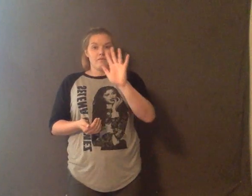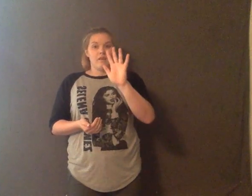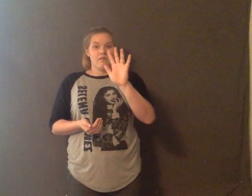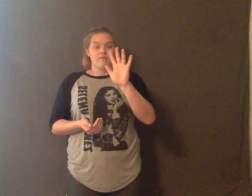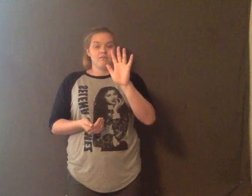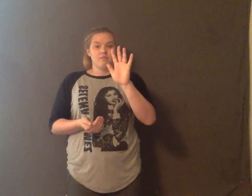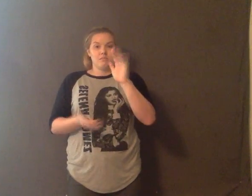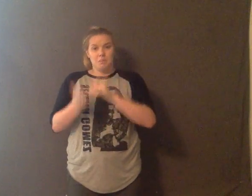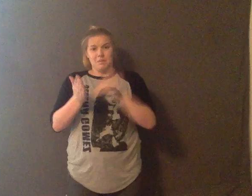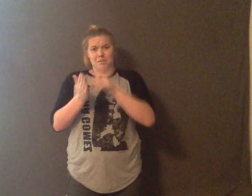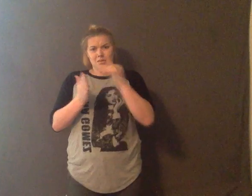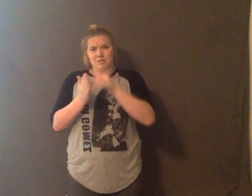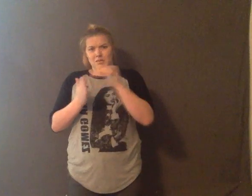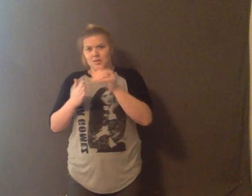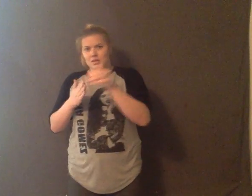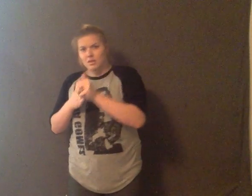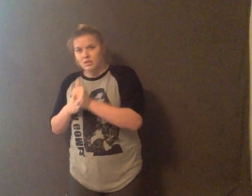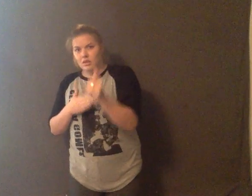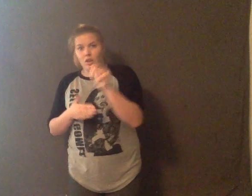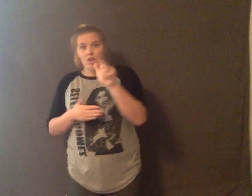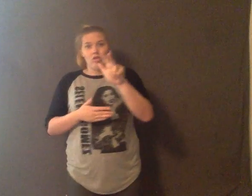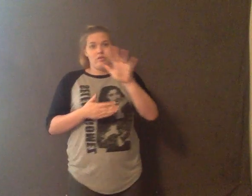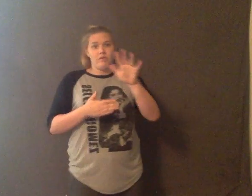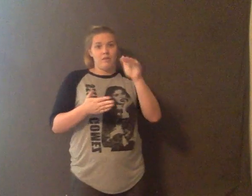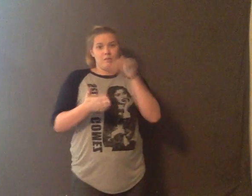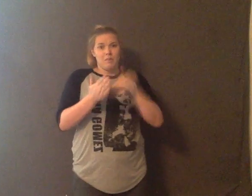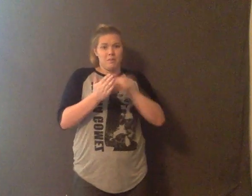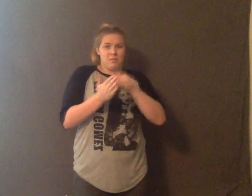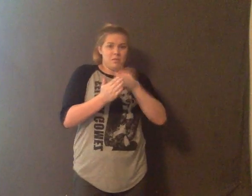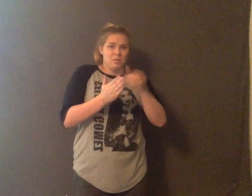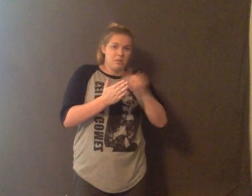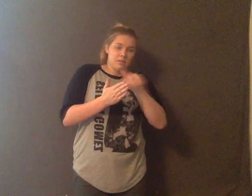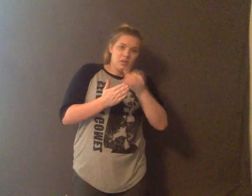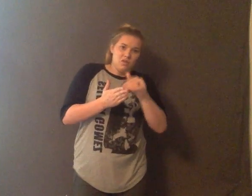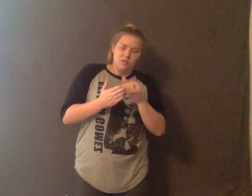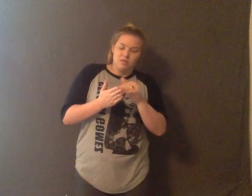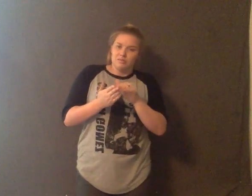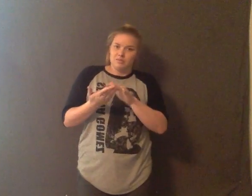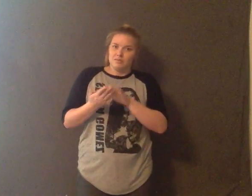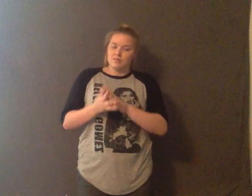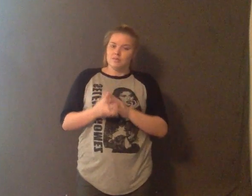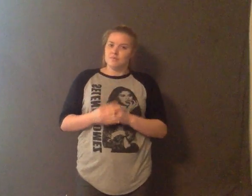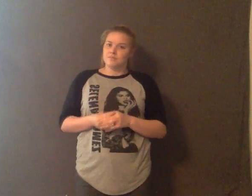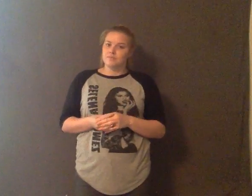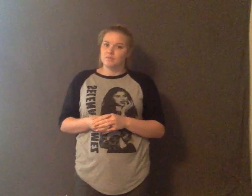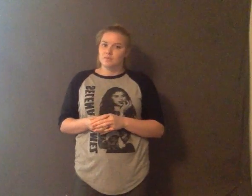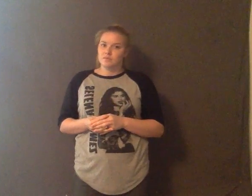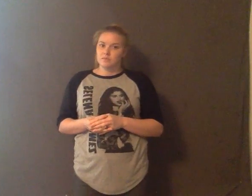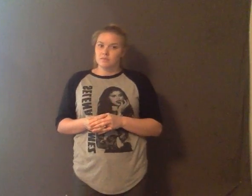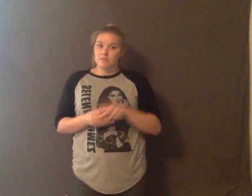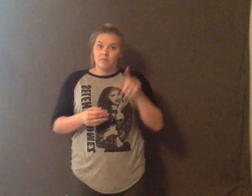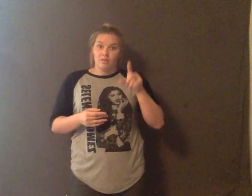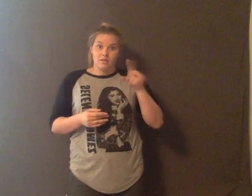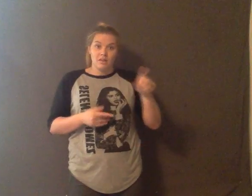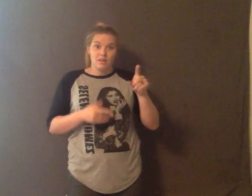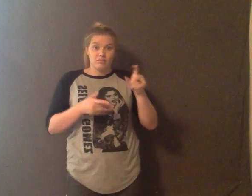away? We've got a $35 billion statin drug industry. Do they ever want to see that go away? I'm talking about the pharmaceutical industry effectively